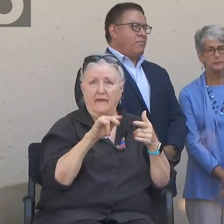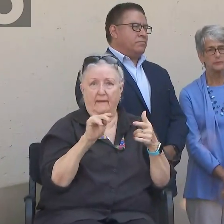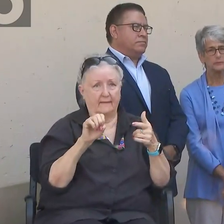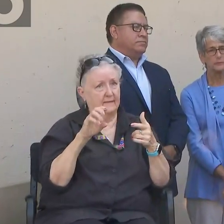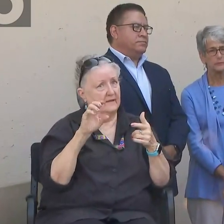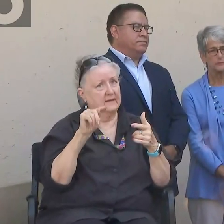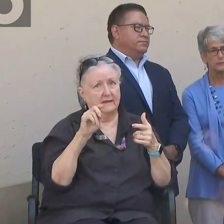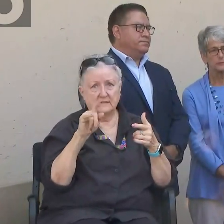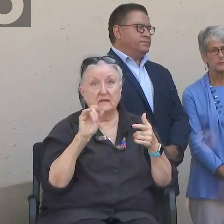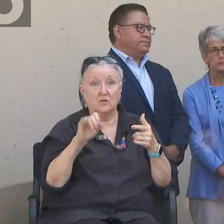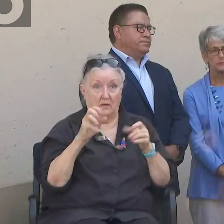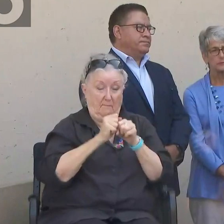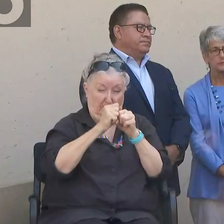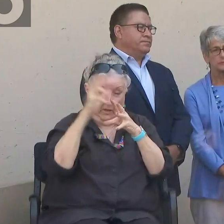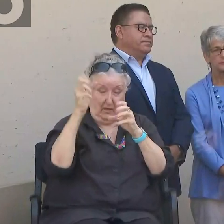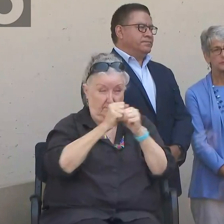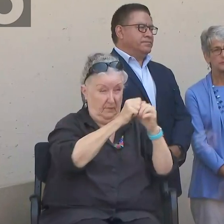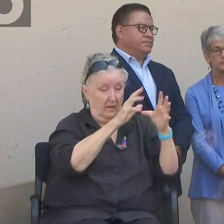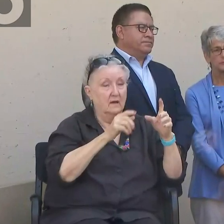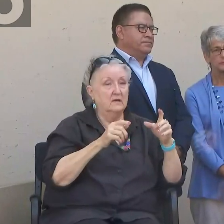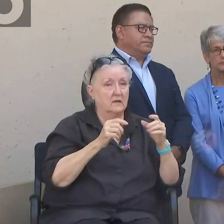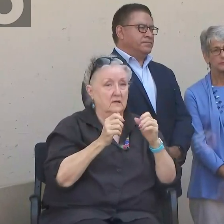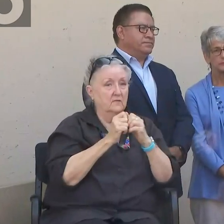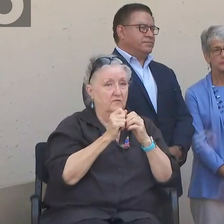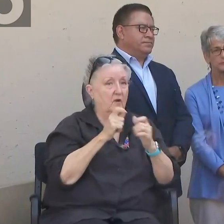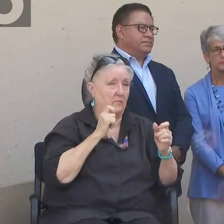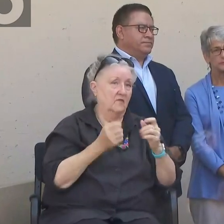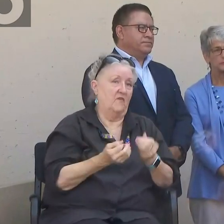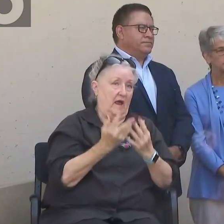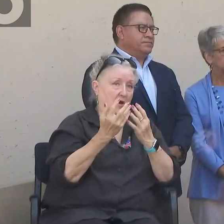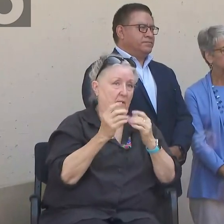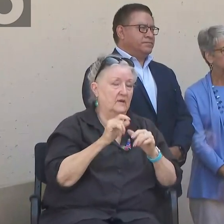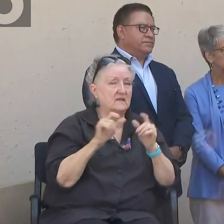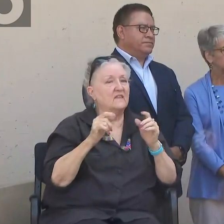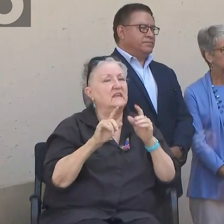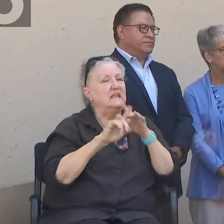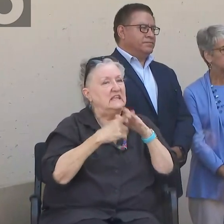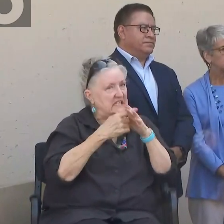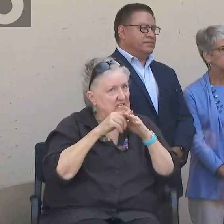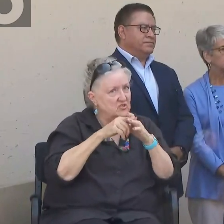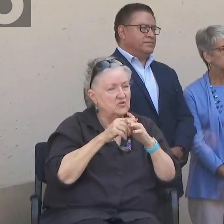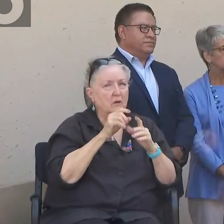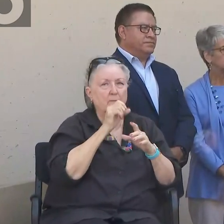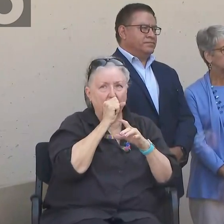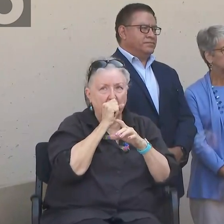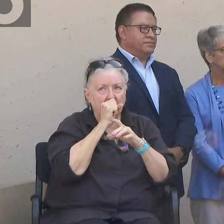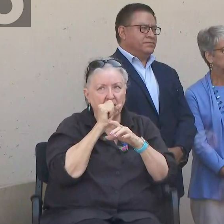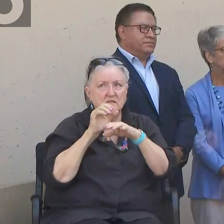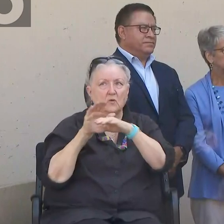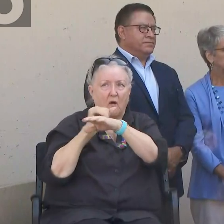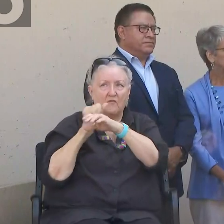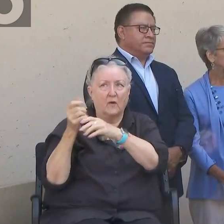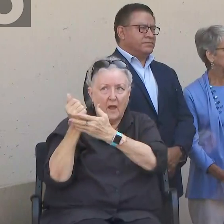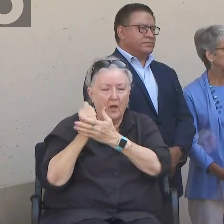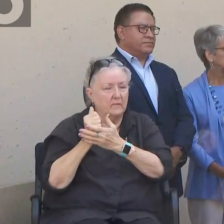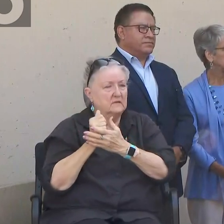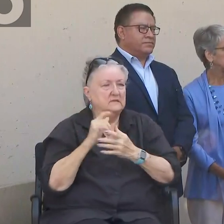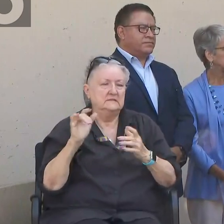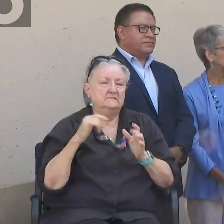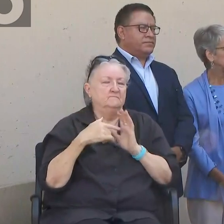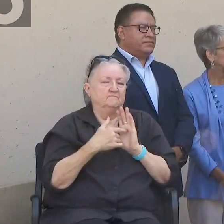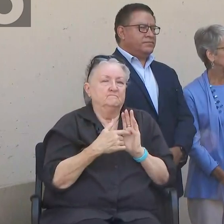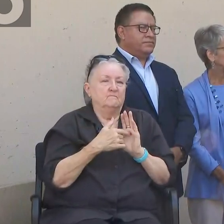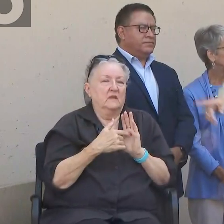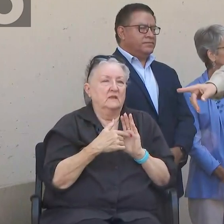could be blowing up in the fire. But there's nothing that would, in the initial broadcast, from the vessel that indicated that there was an